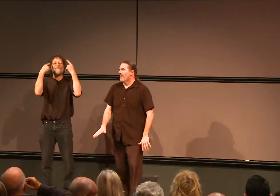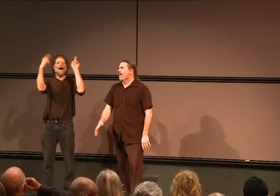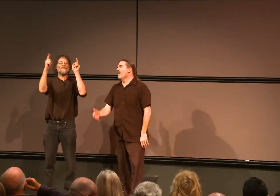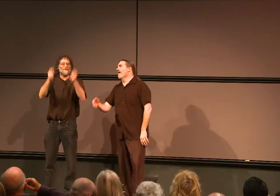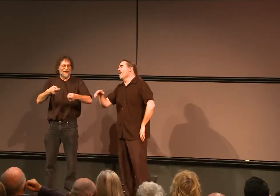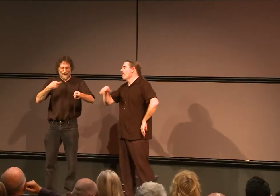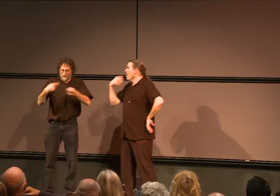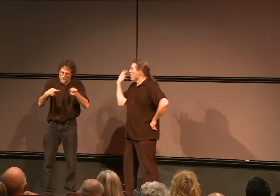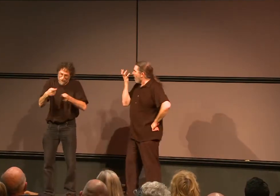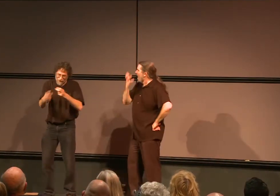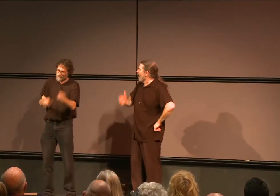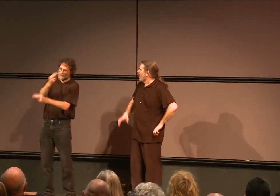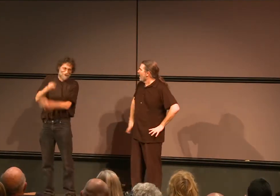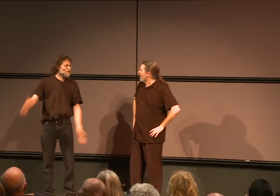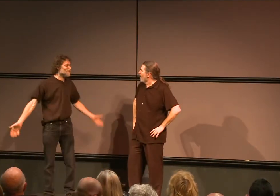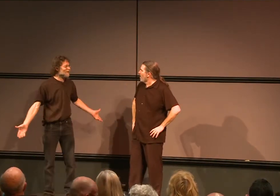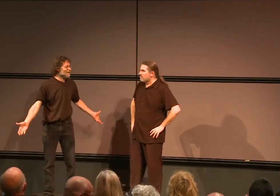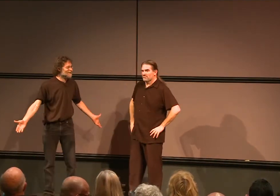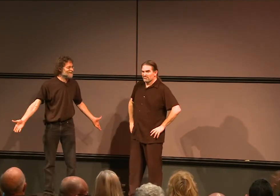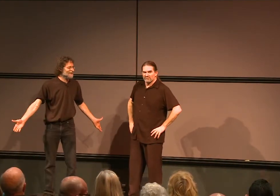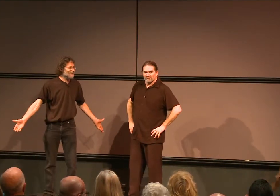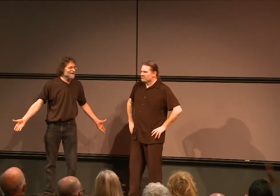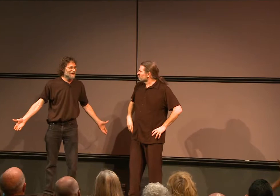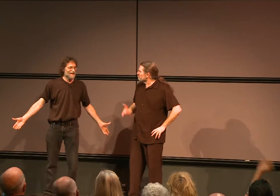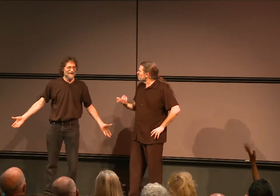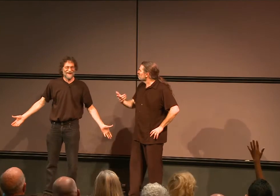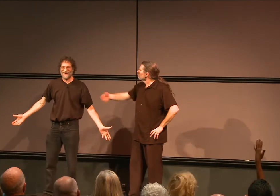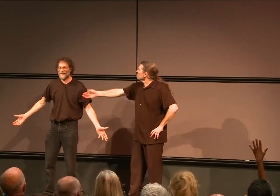Finally, we got control over the universe.